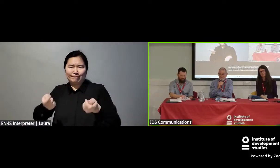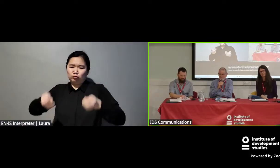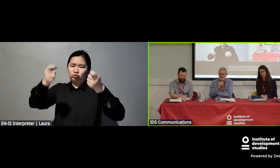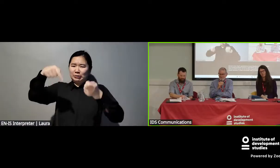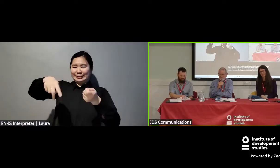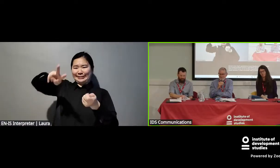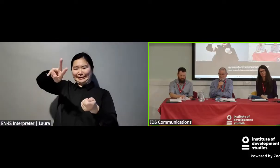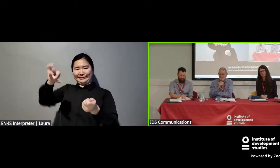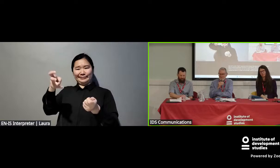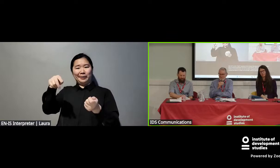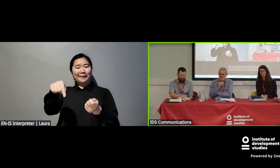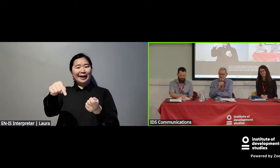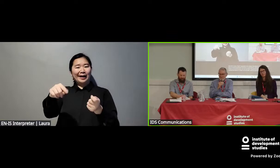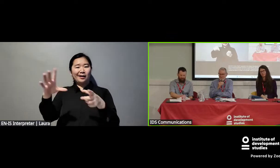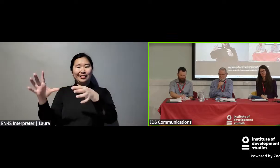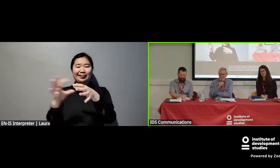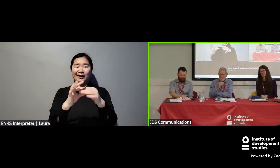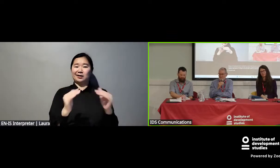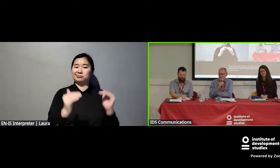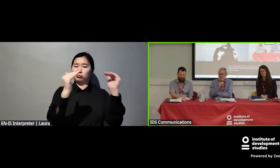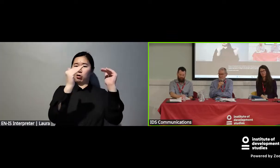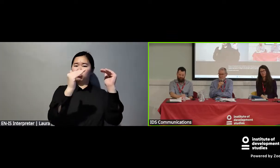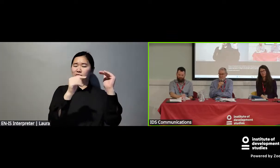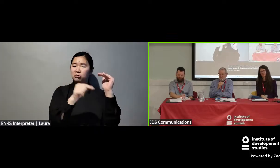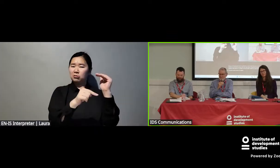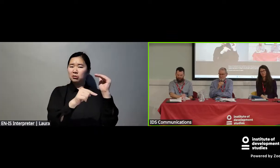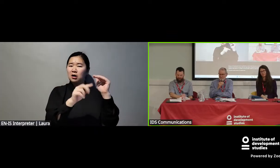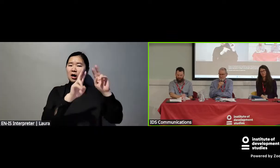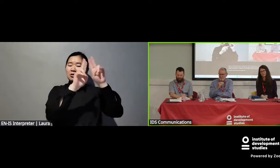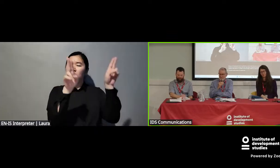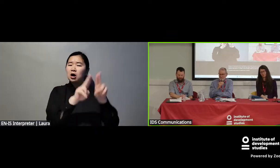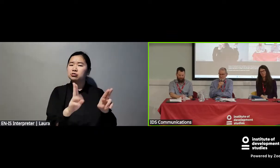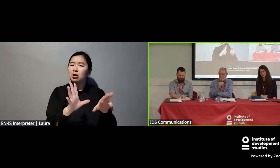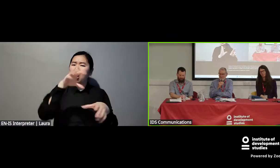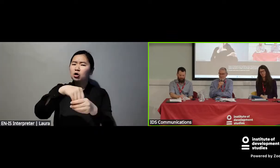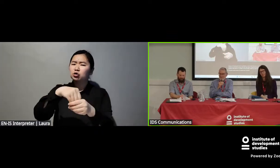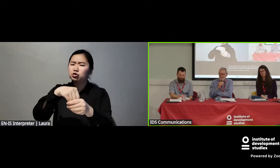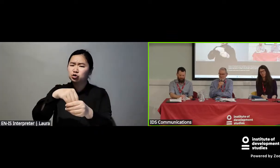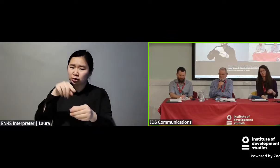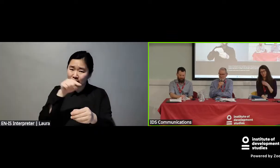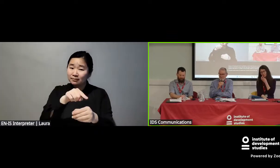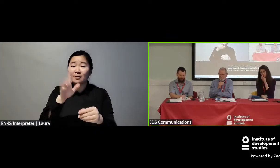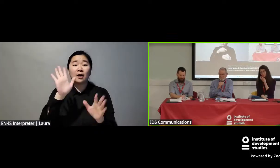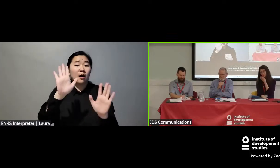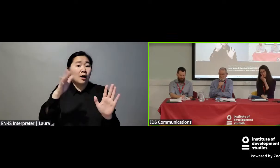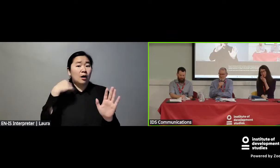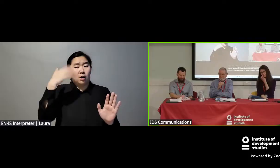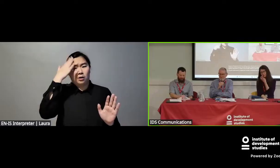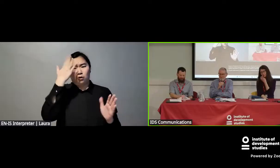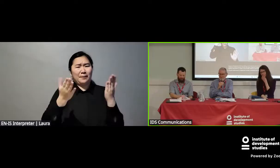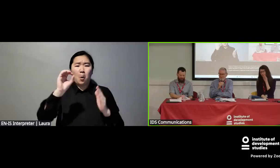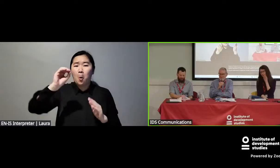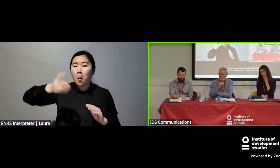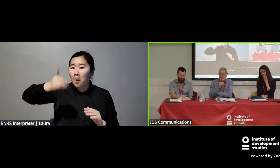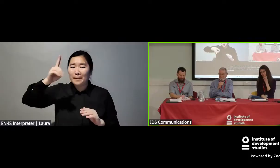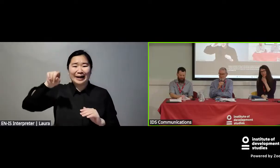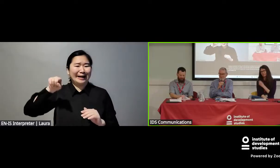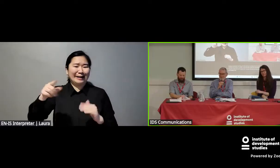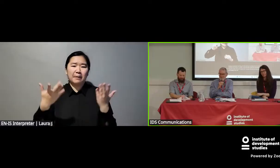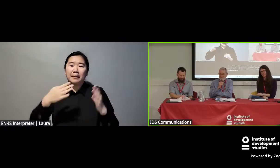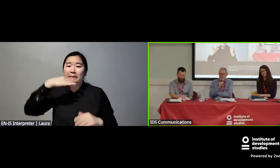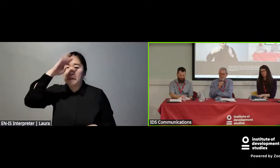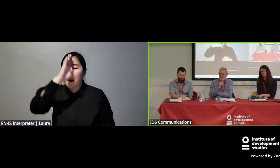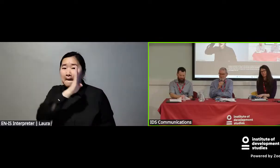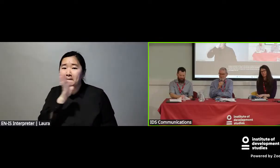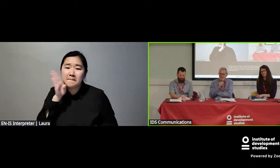encouraging that and making sure that people with intellectual disabilities themselves can speak up if they're given the right kinds of support. So